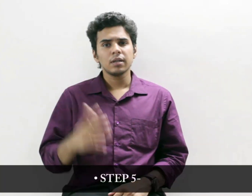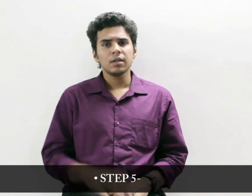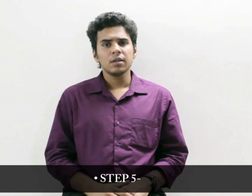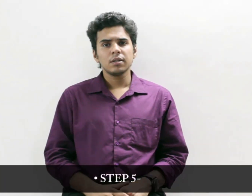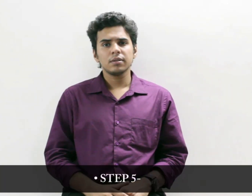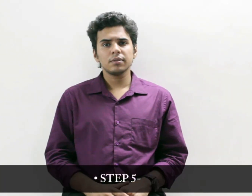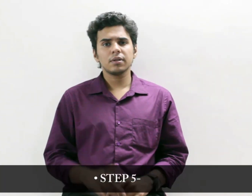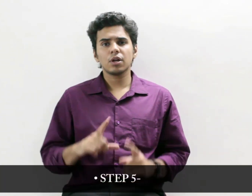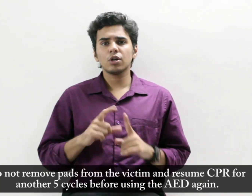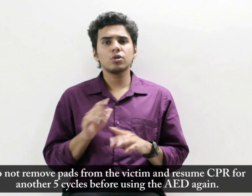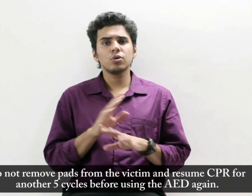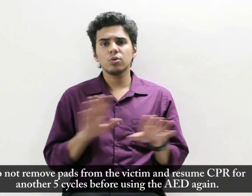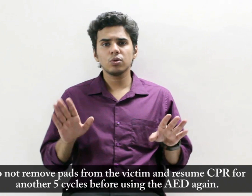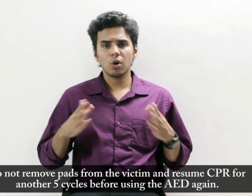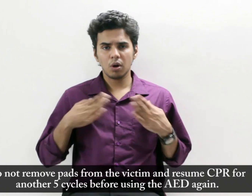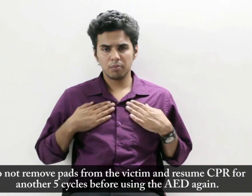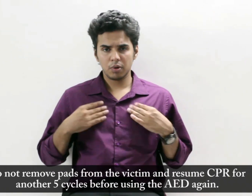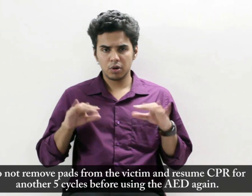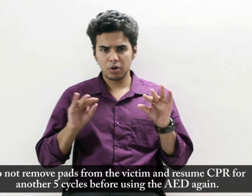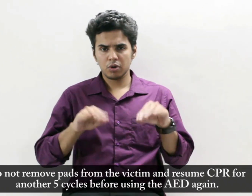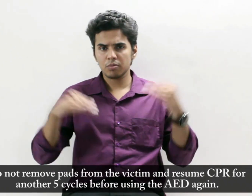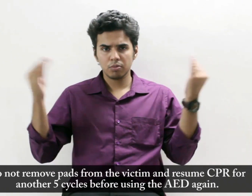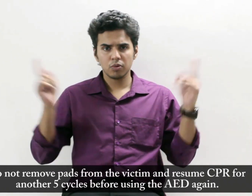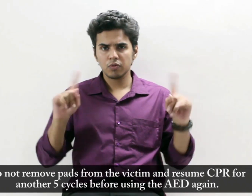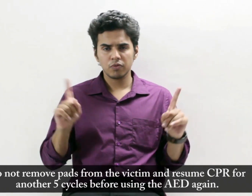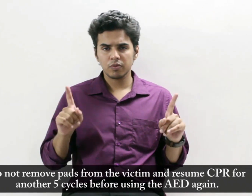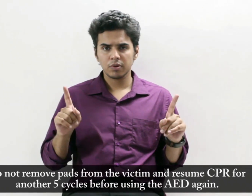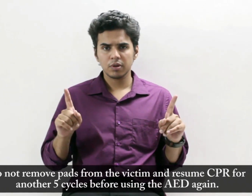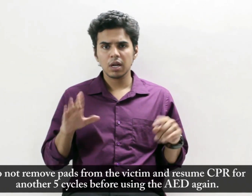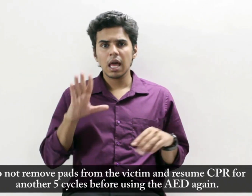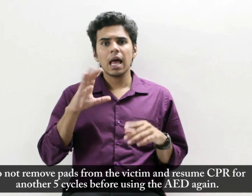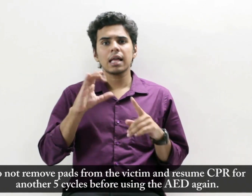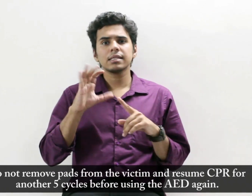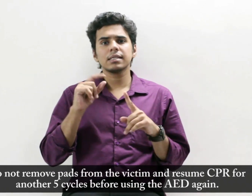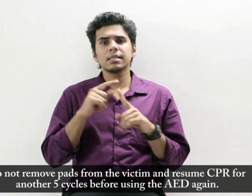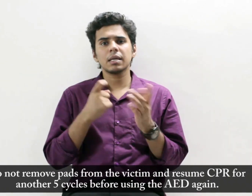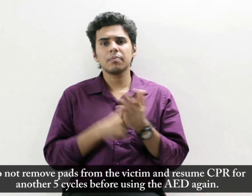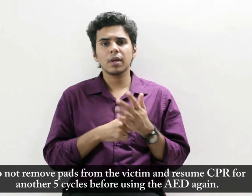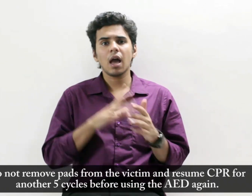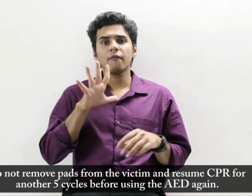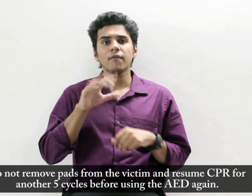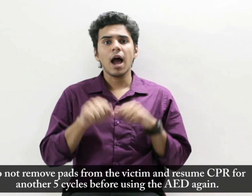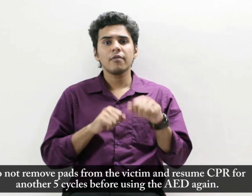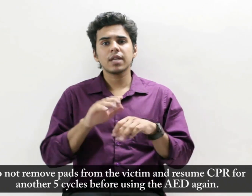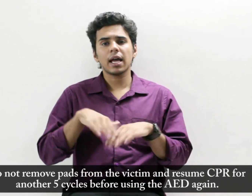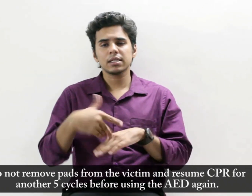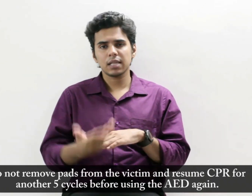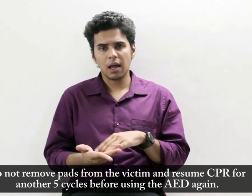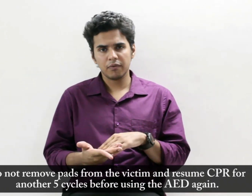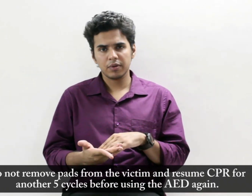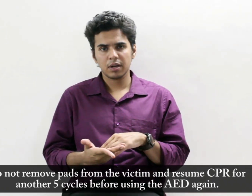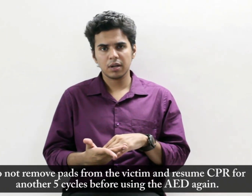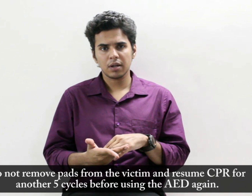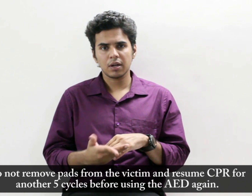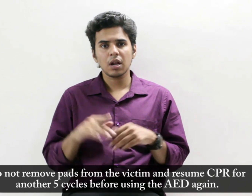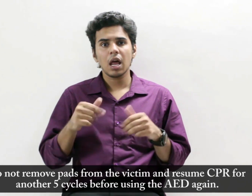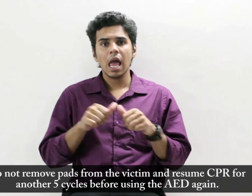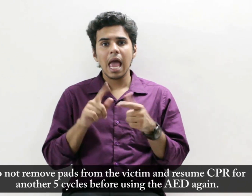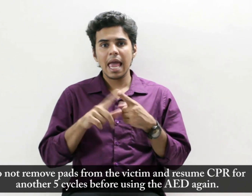Step 5. Do not remove pads from the victim and remove CPR for another 5 cycles before using